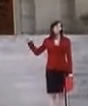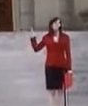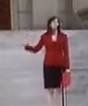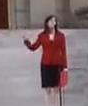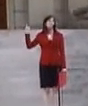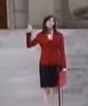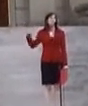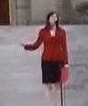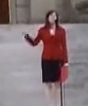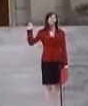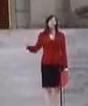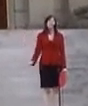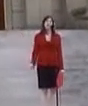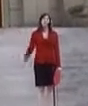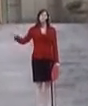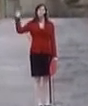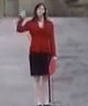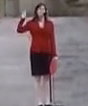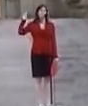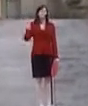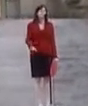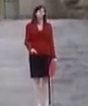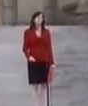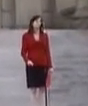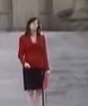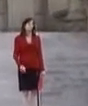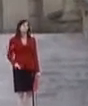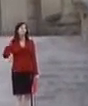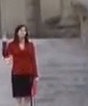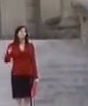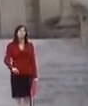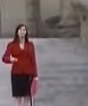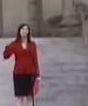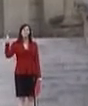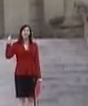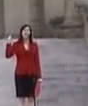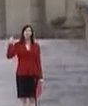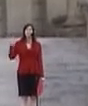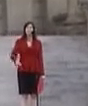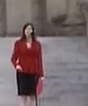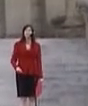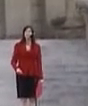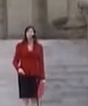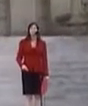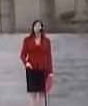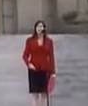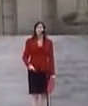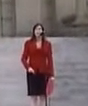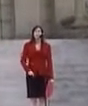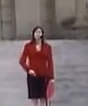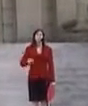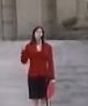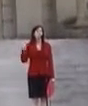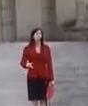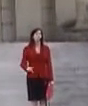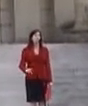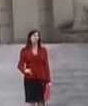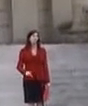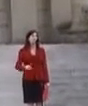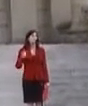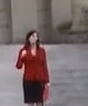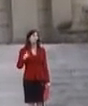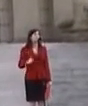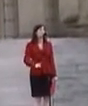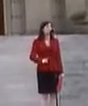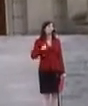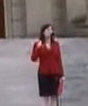legislators turn the clock back to the 60s where women didn't have a right and weren't ensured